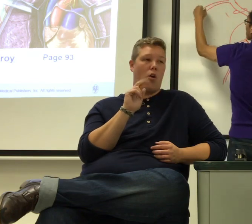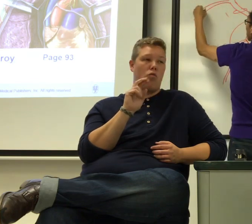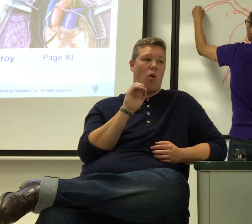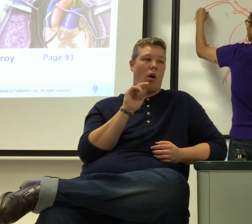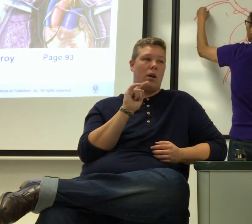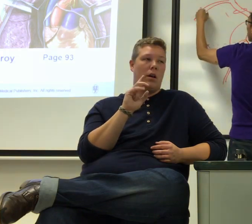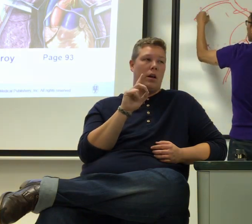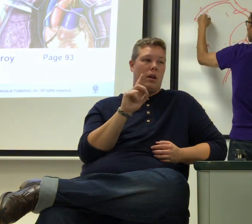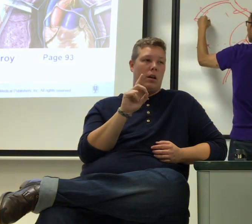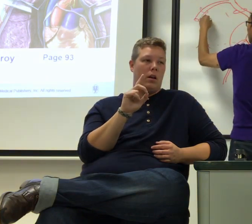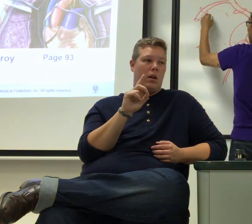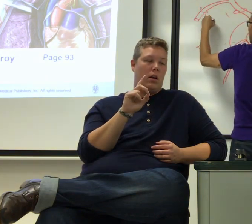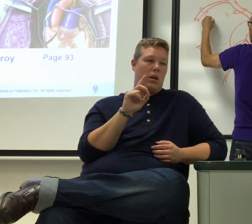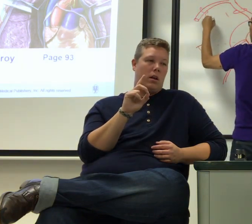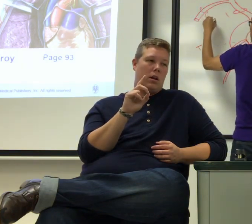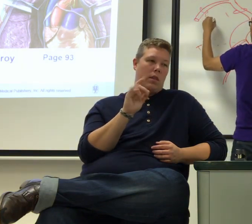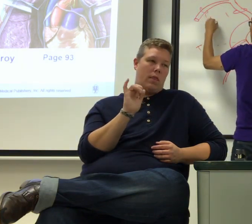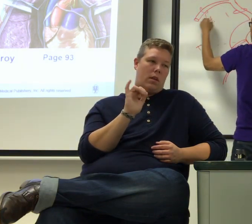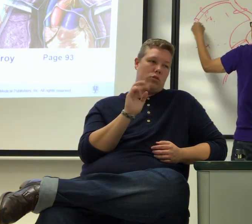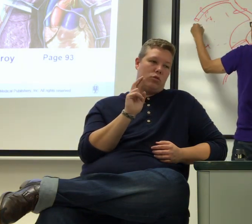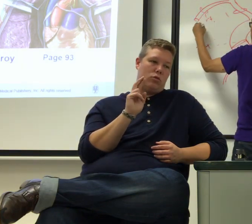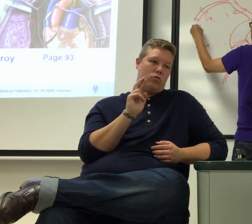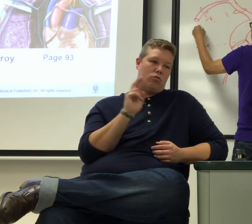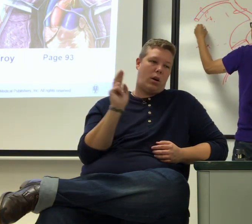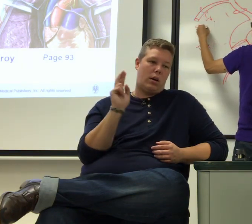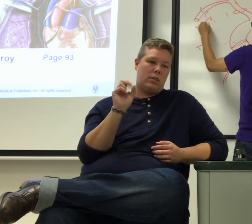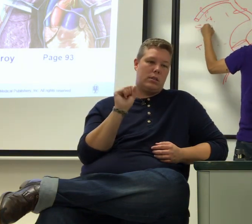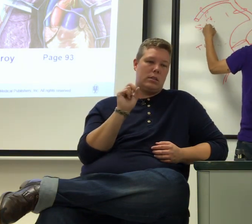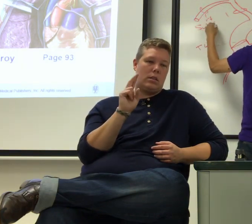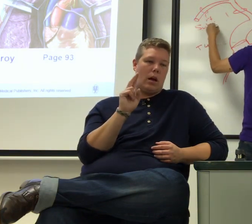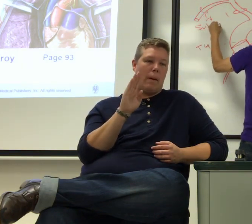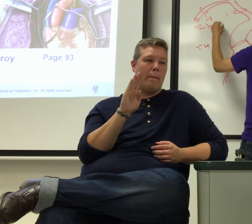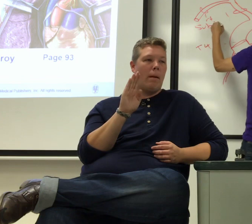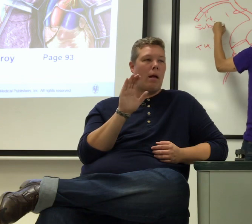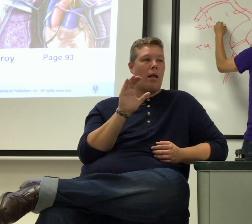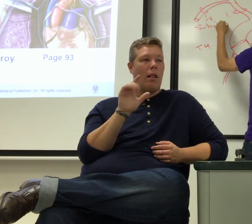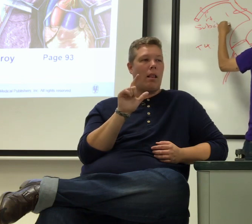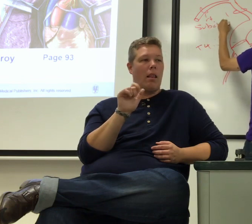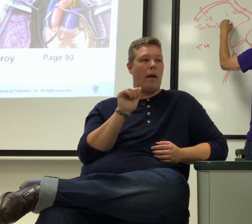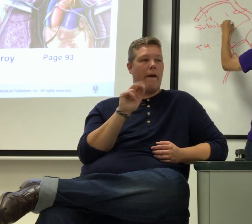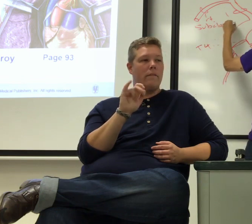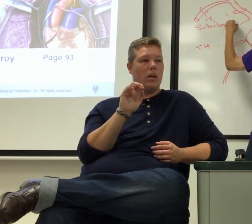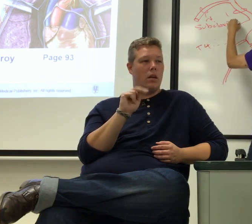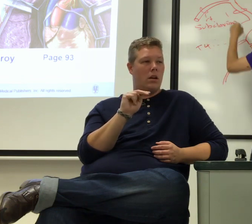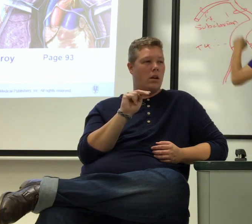And here's right subclavian.